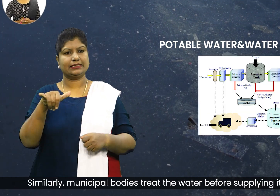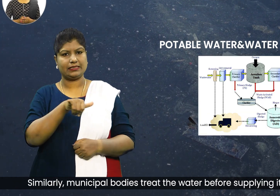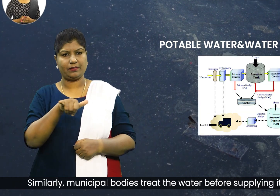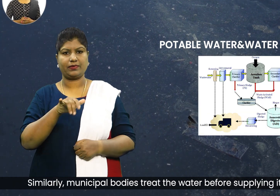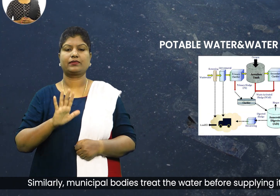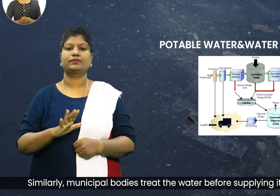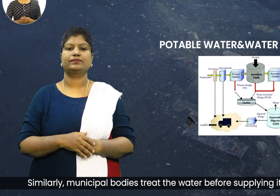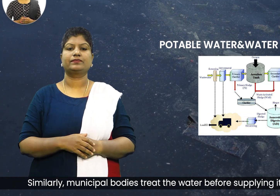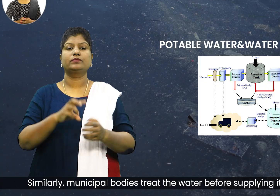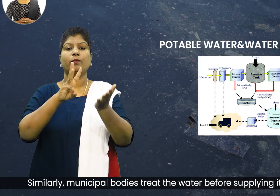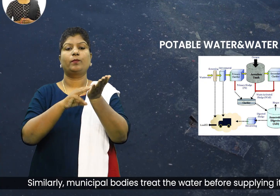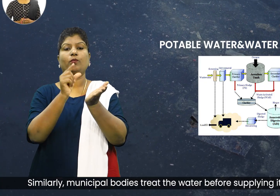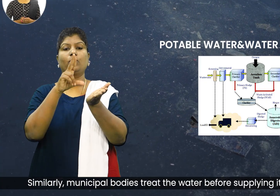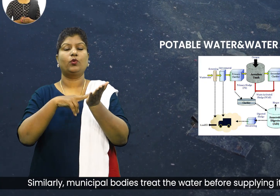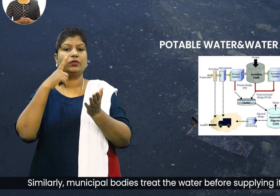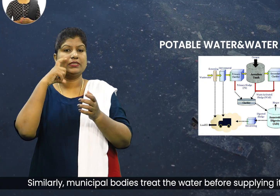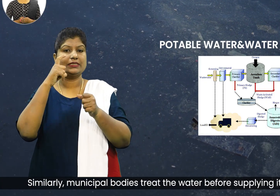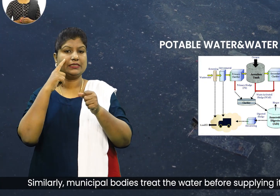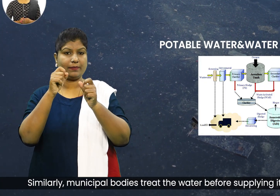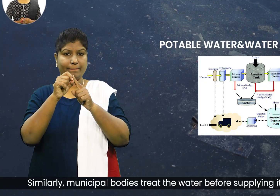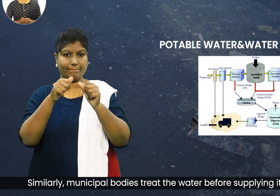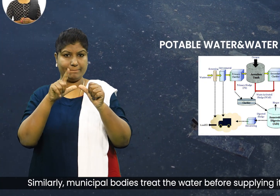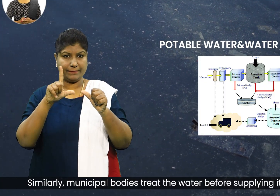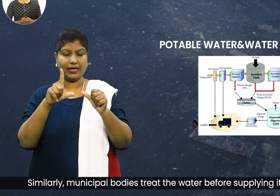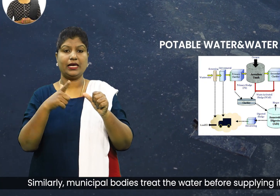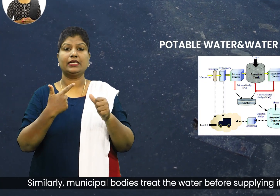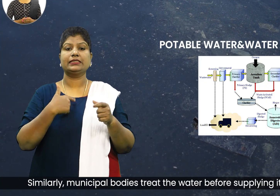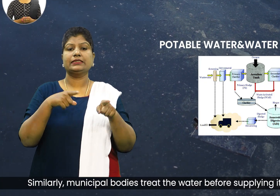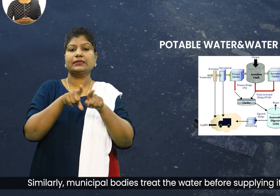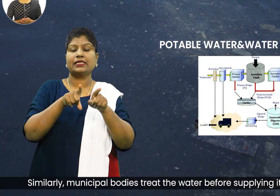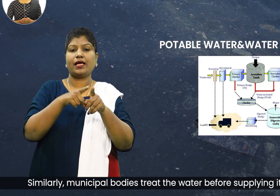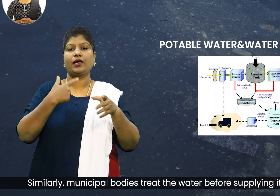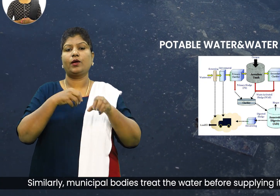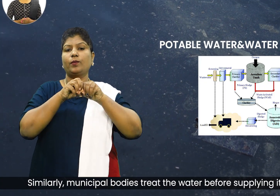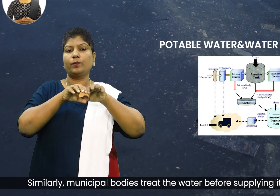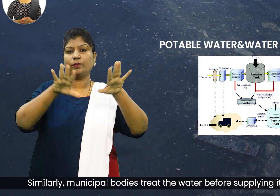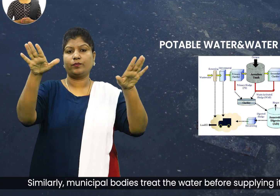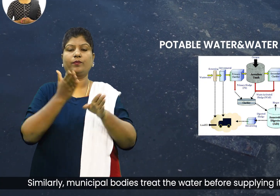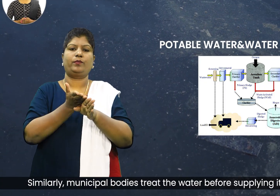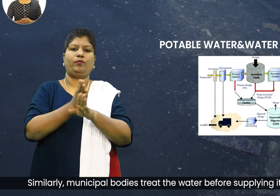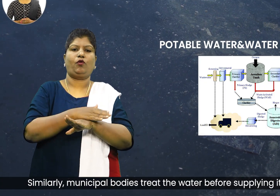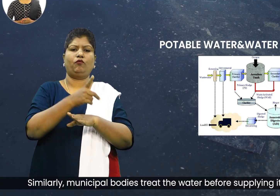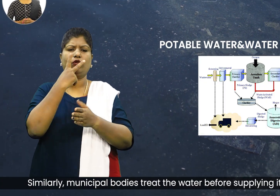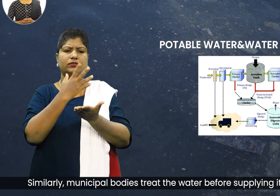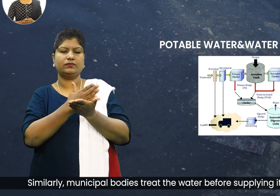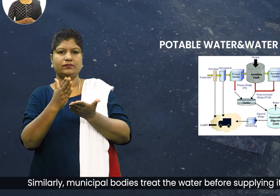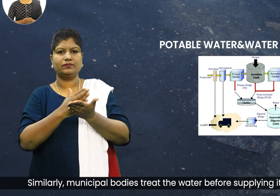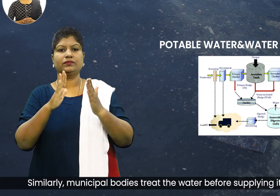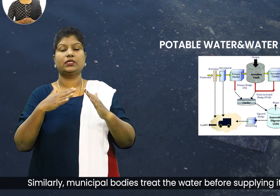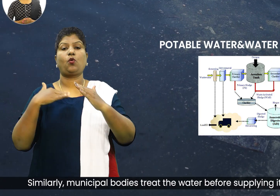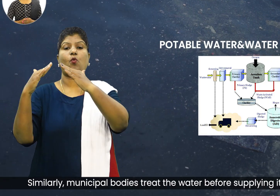Similarly, municipal bodies treat the water before supplying it to the households.